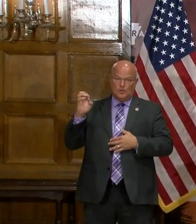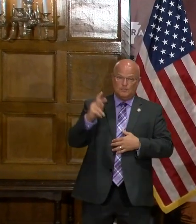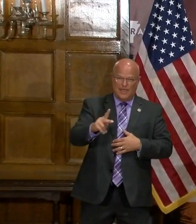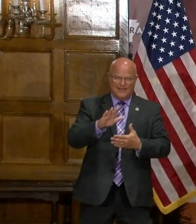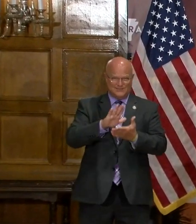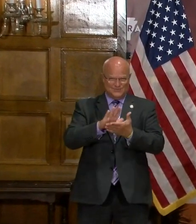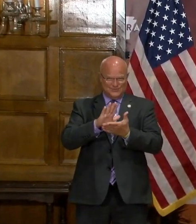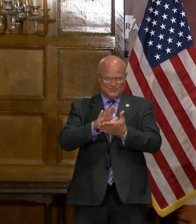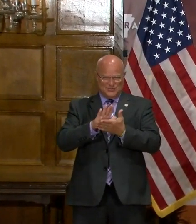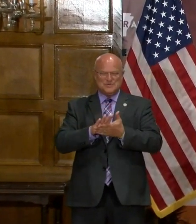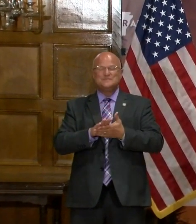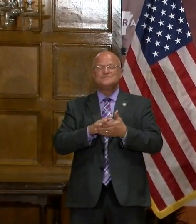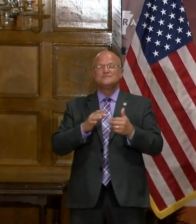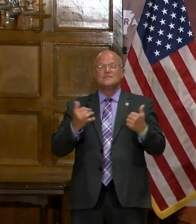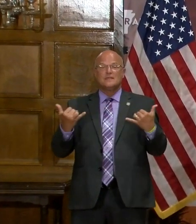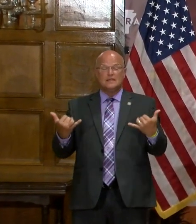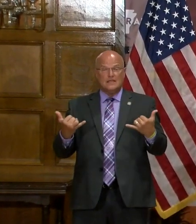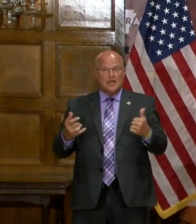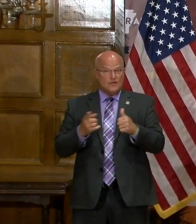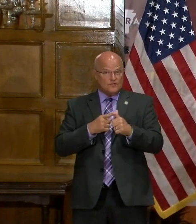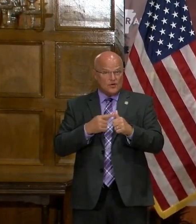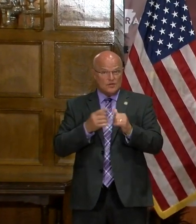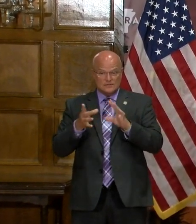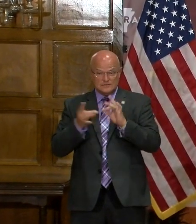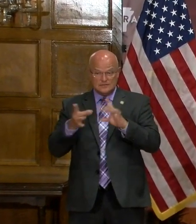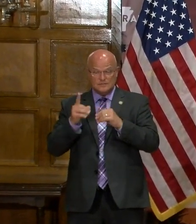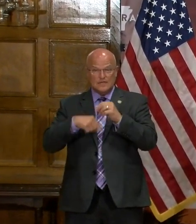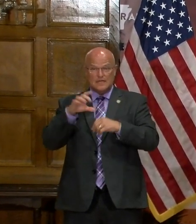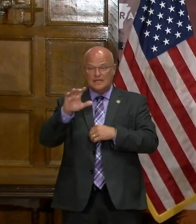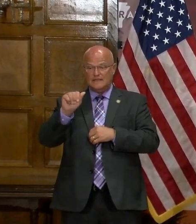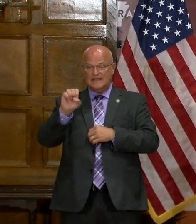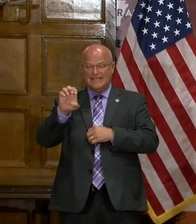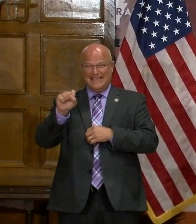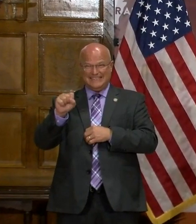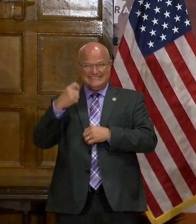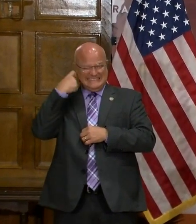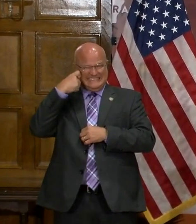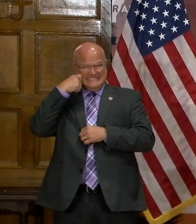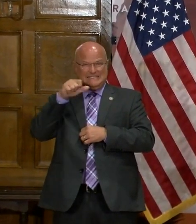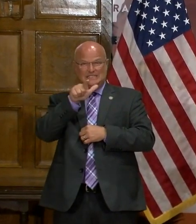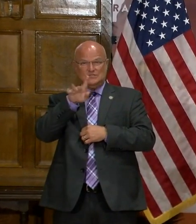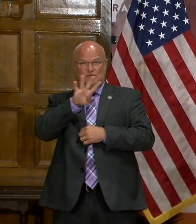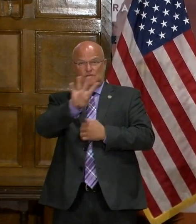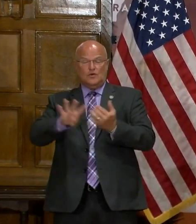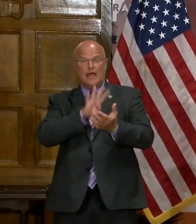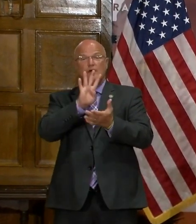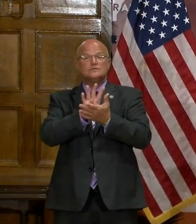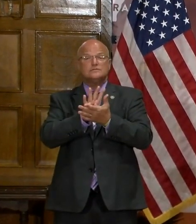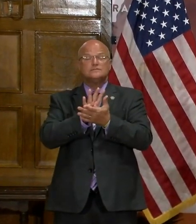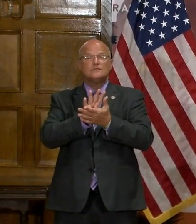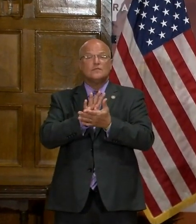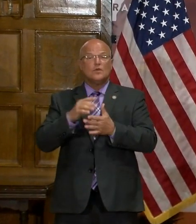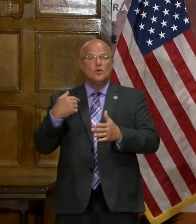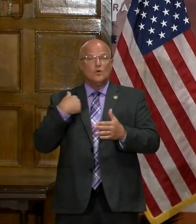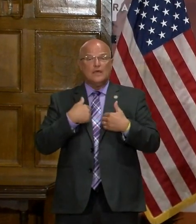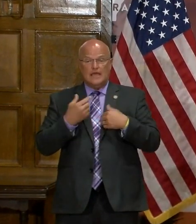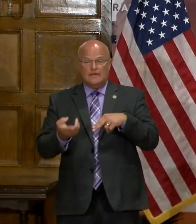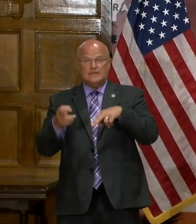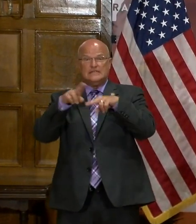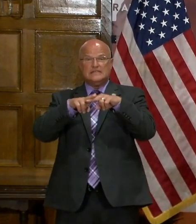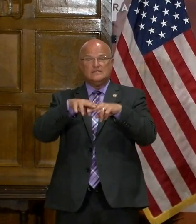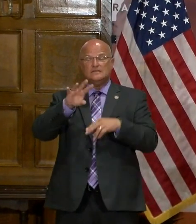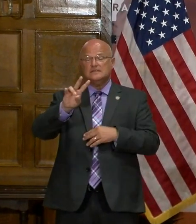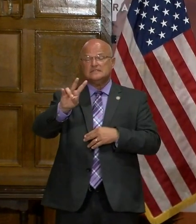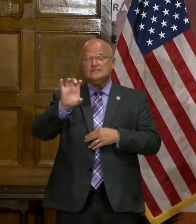school. Let me first comment on our cases over the last 24 hours. We have an